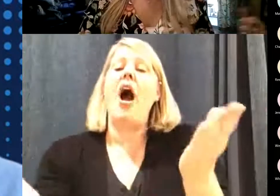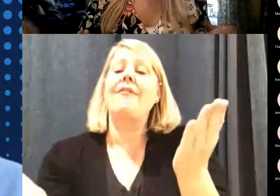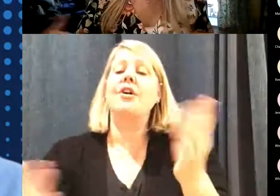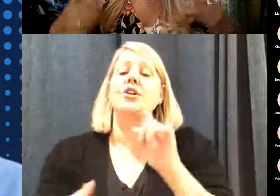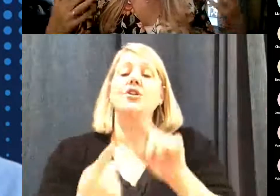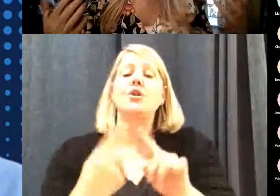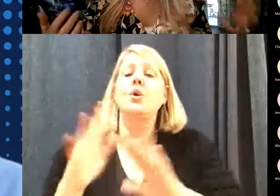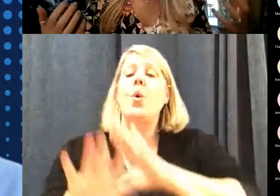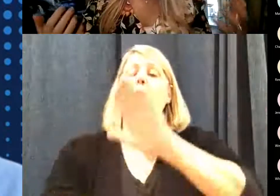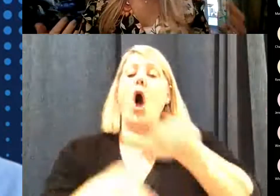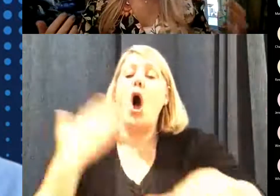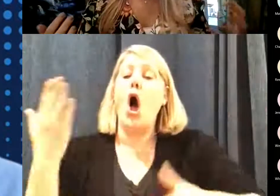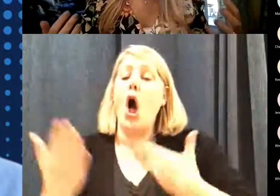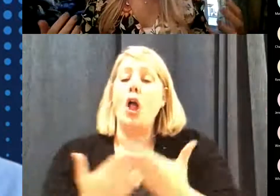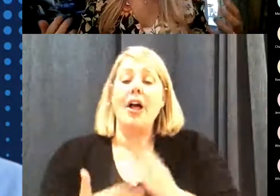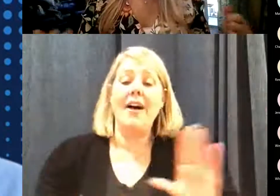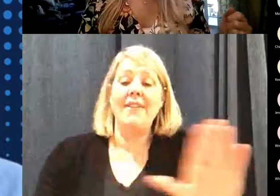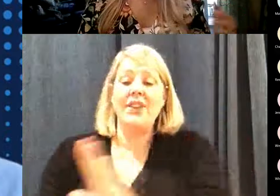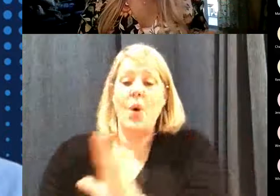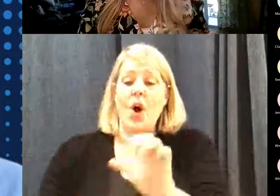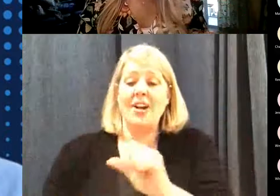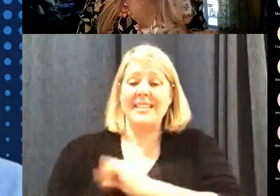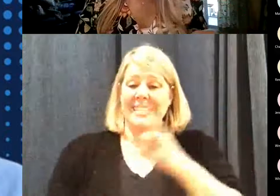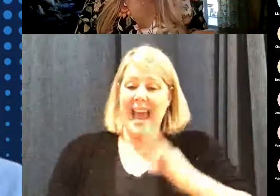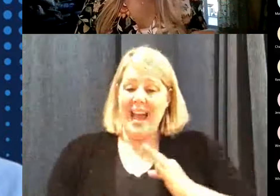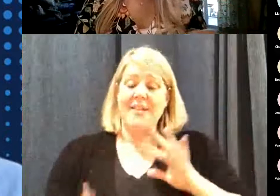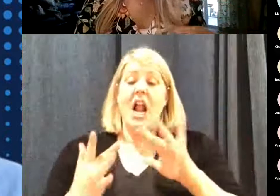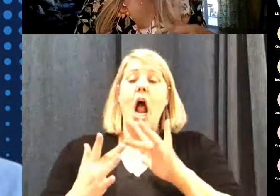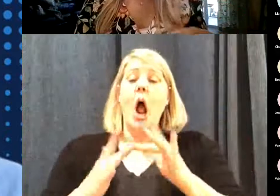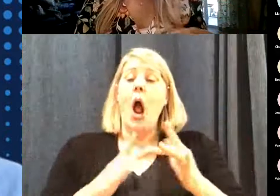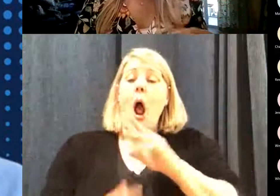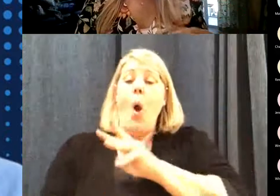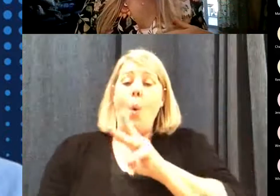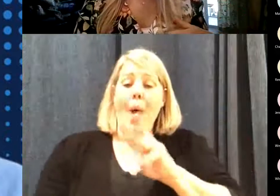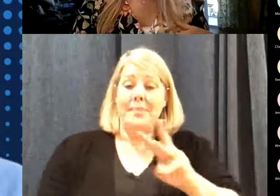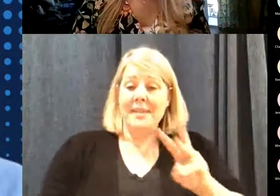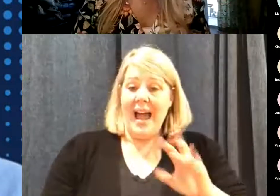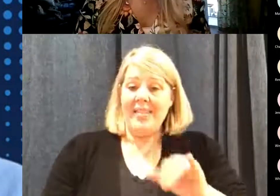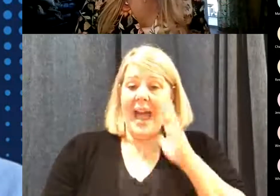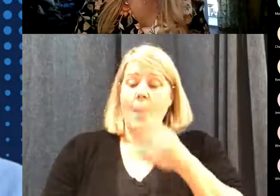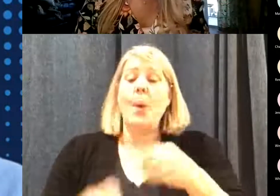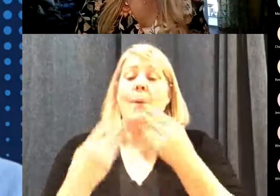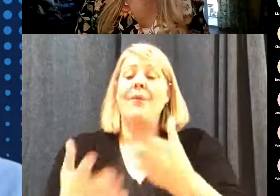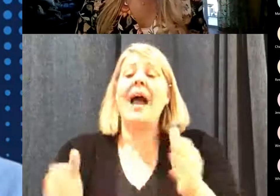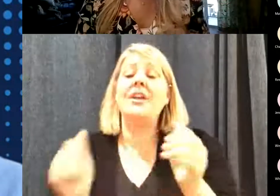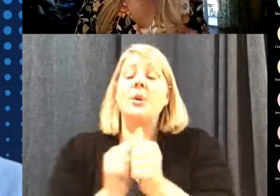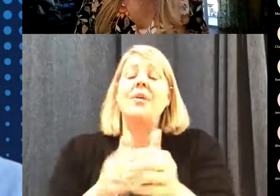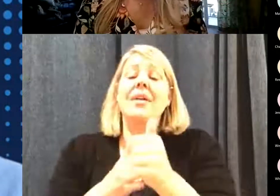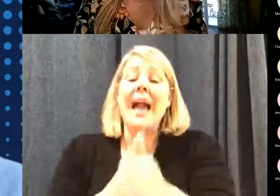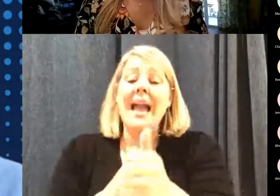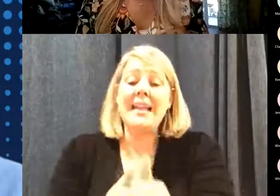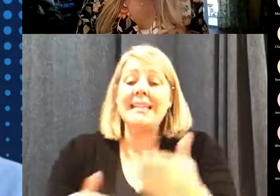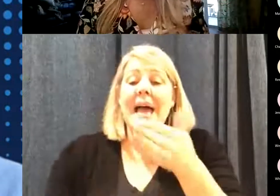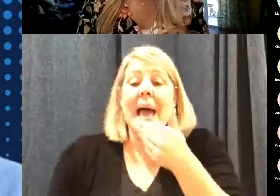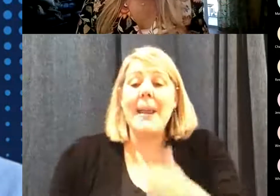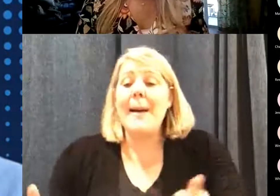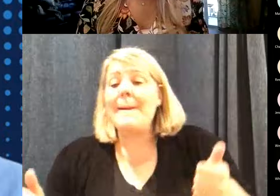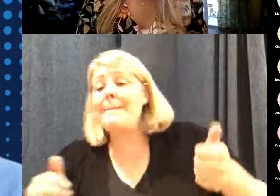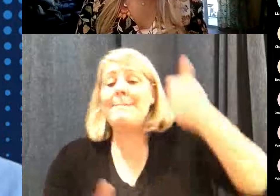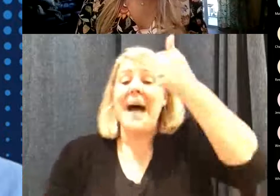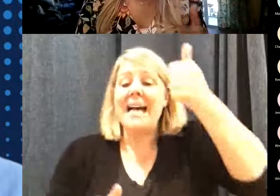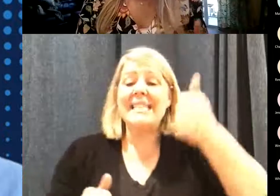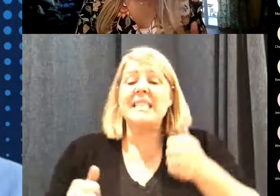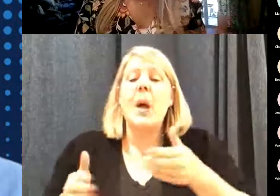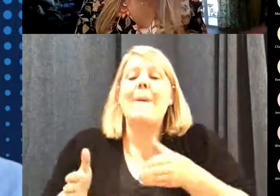differently. It's a website that provides you with guidance and best practices on how to make sure that you are serving your special